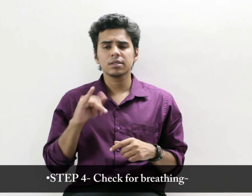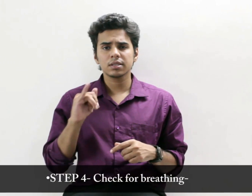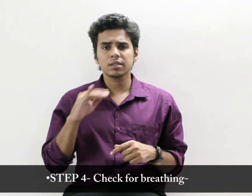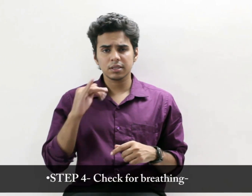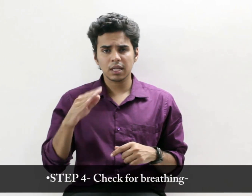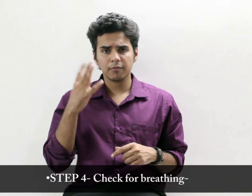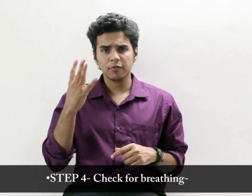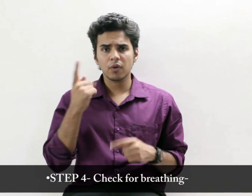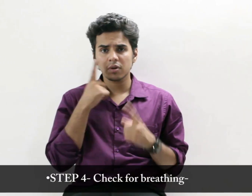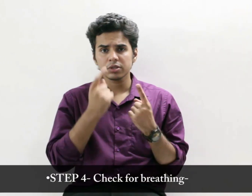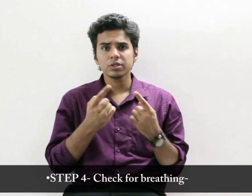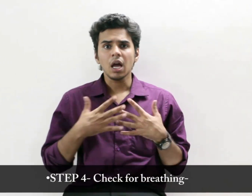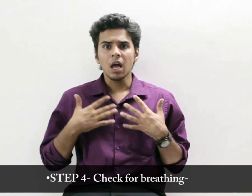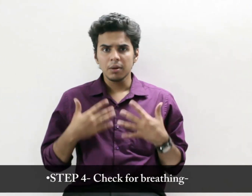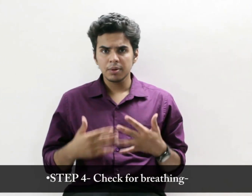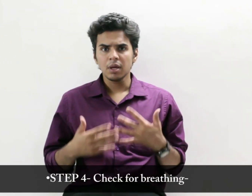4. Check for breathing.